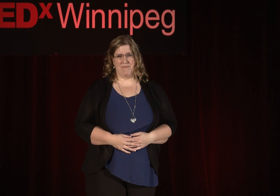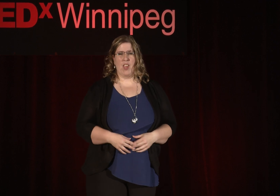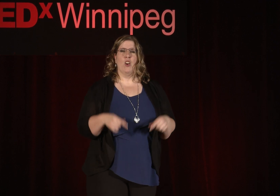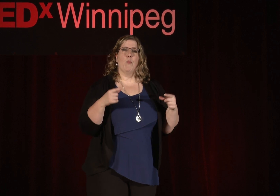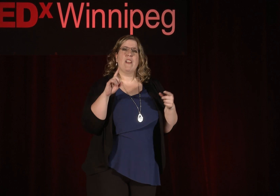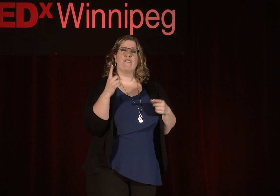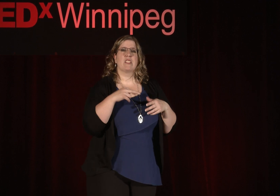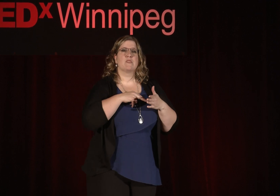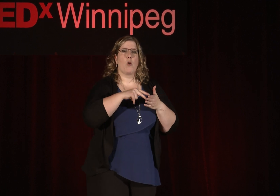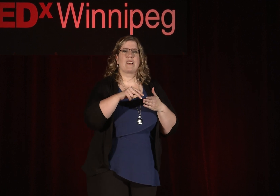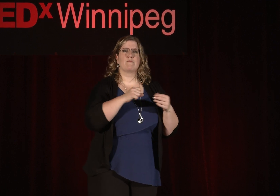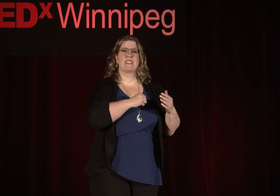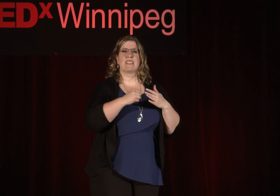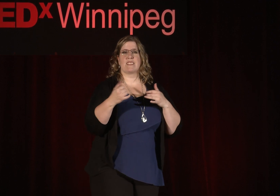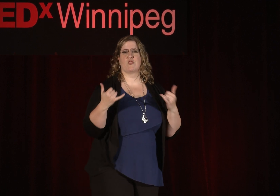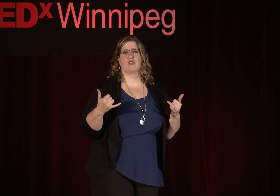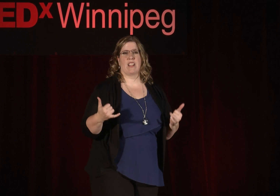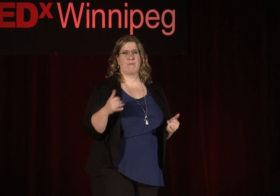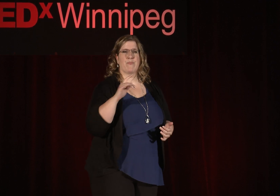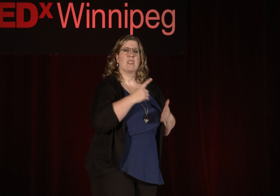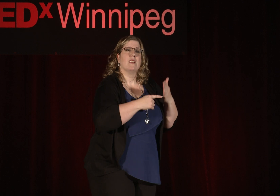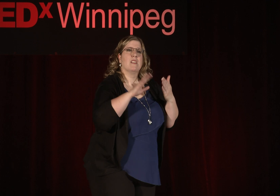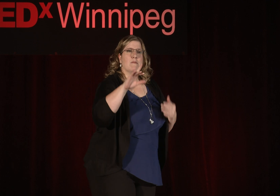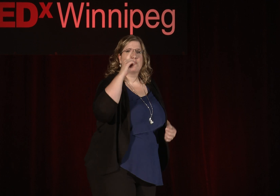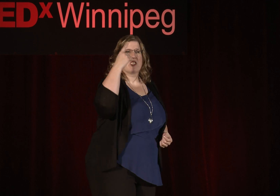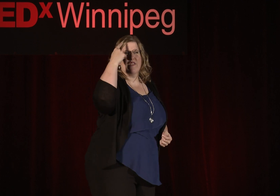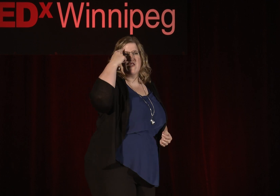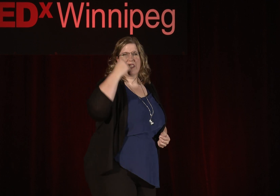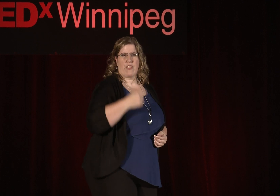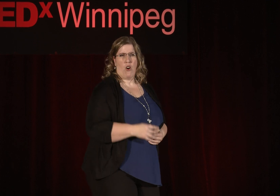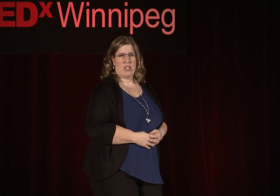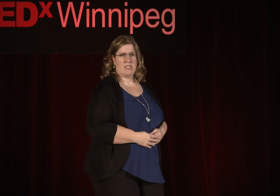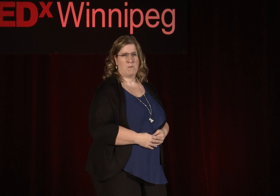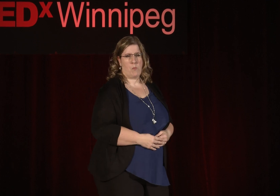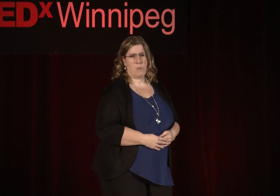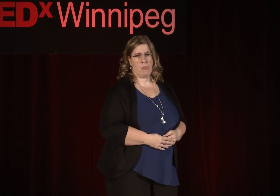When I first walked out on stage with Lulu, what was your first thought?